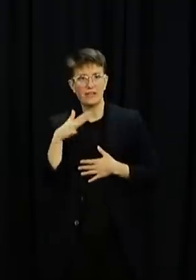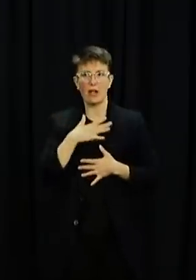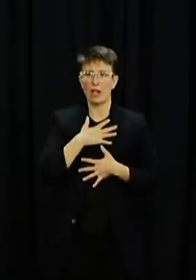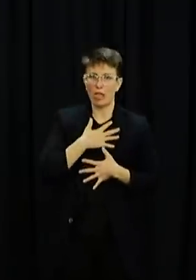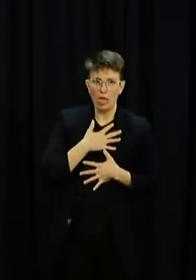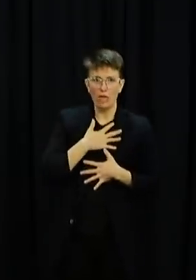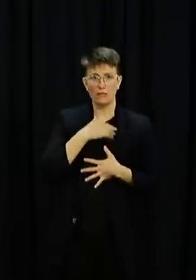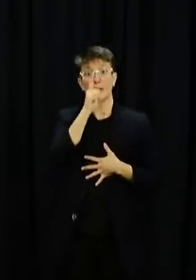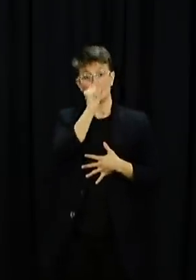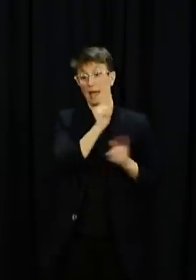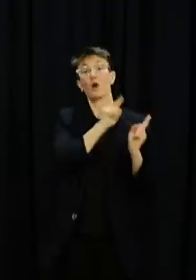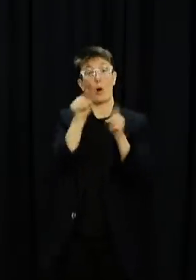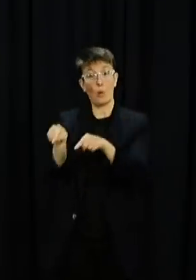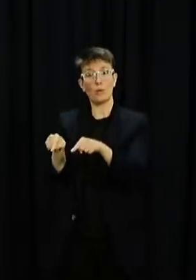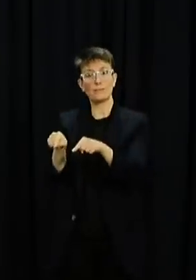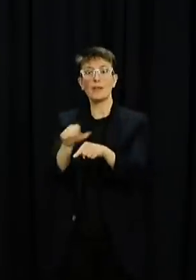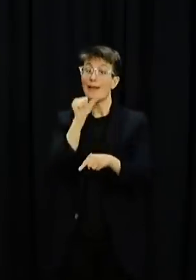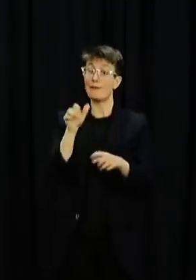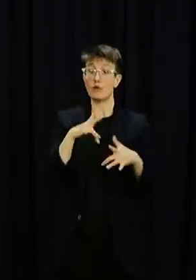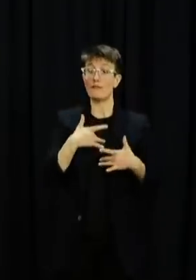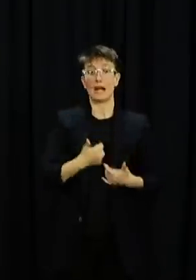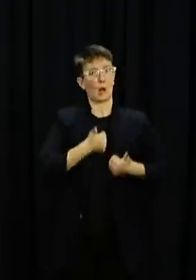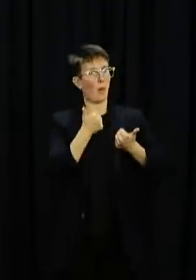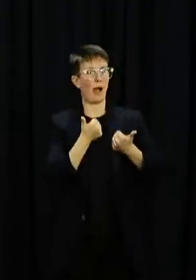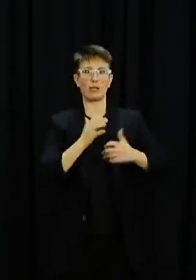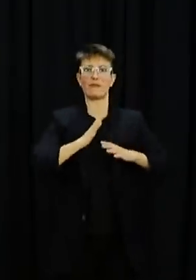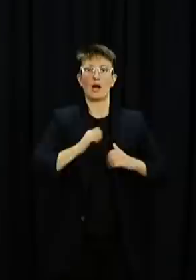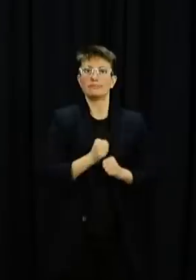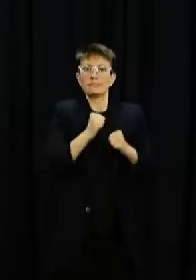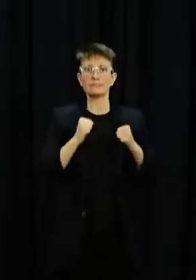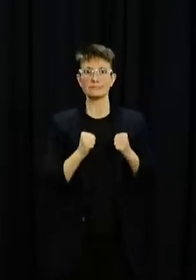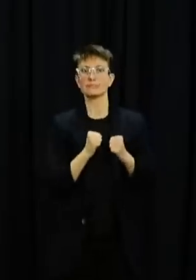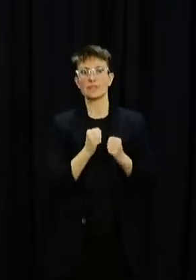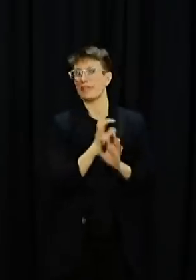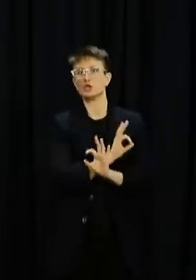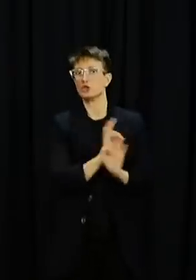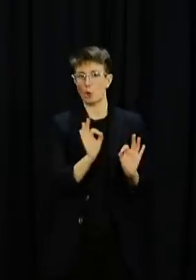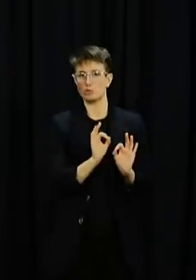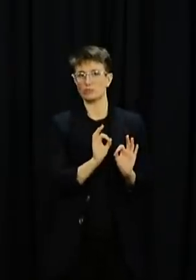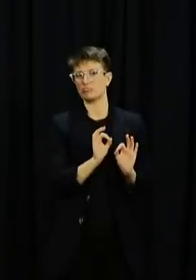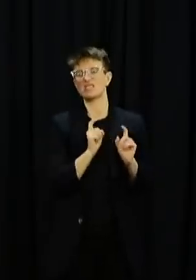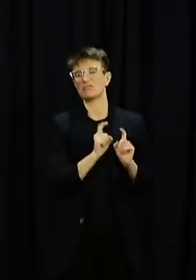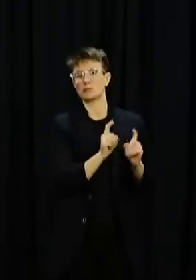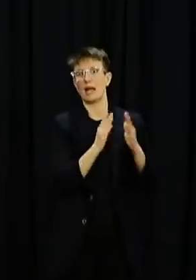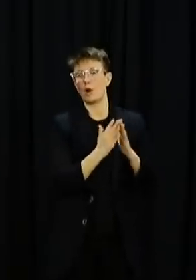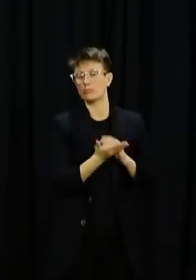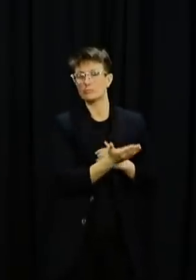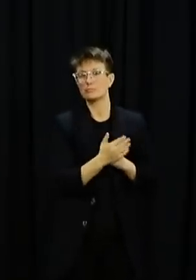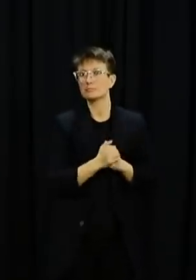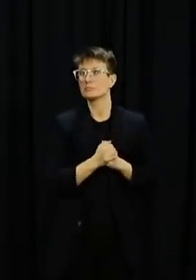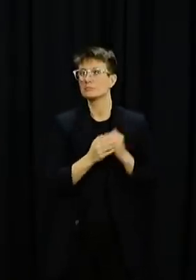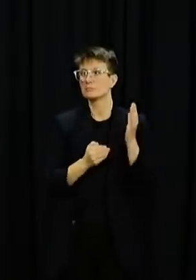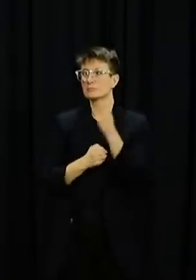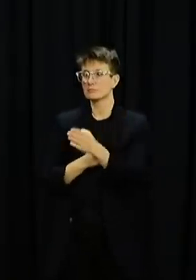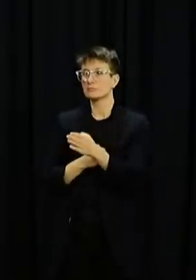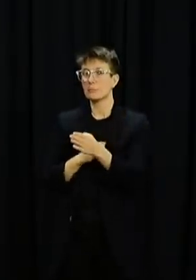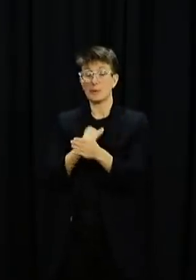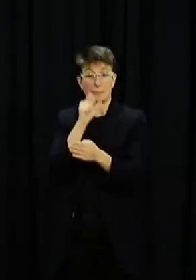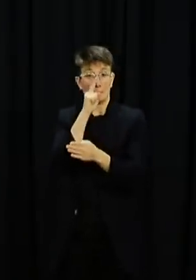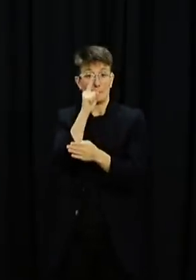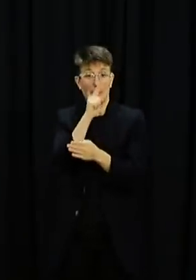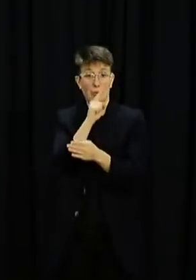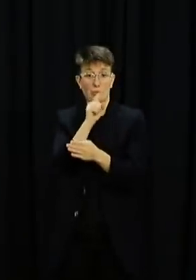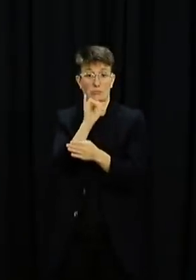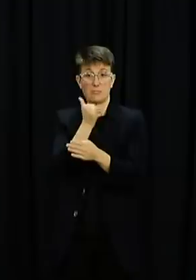do not need to go and get a test. We're asking people who are symptomatic or who might have been told for Healthline because they were on the phone to Healthline, or they might be at their GP